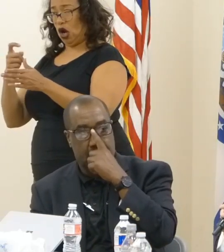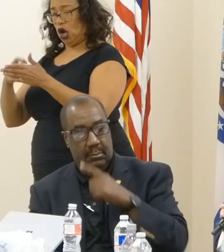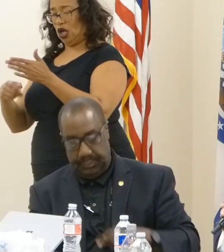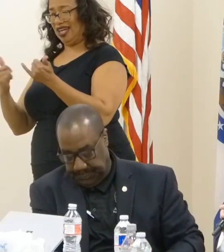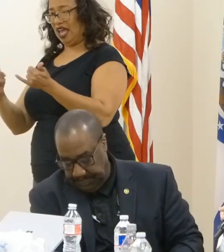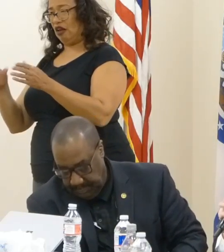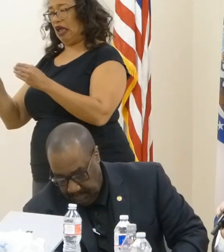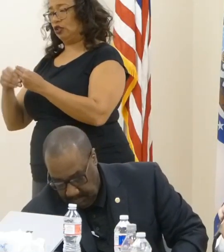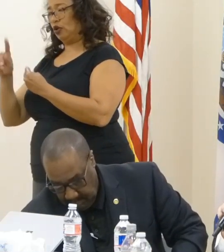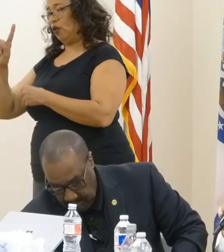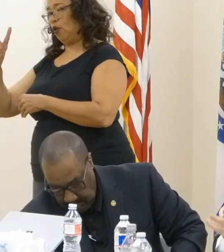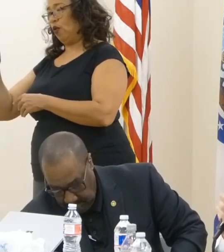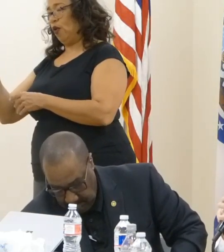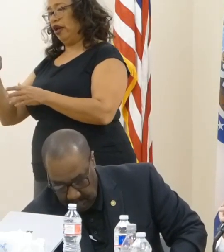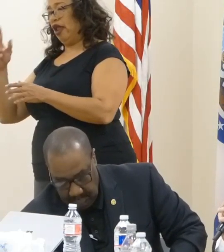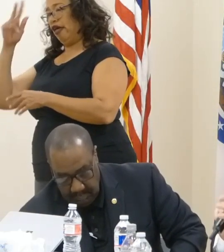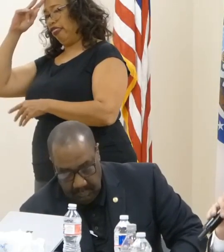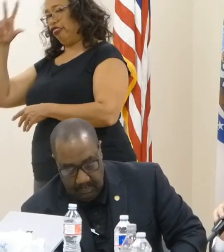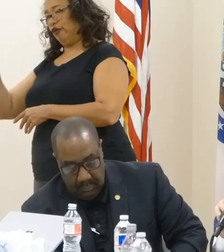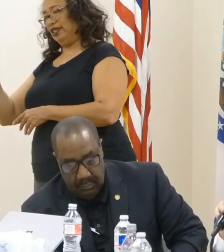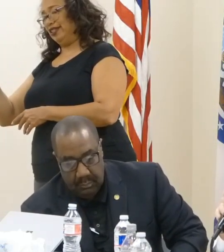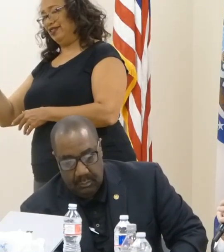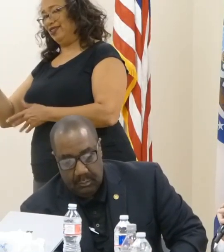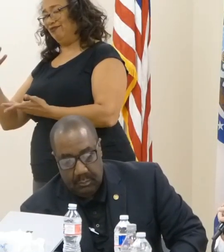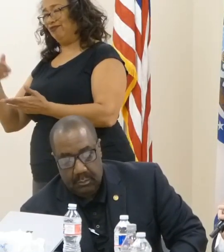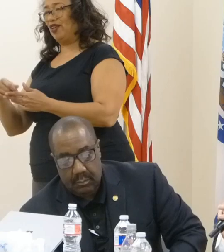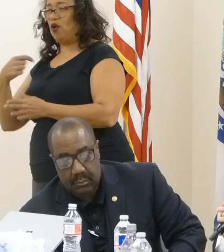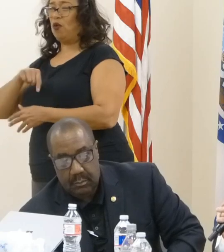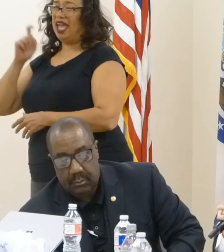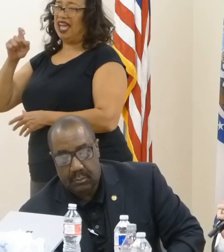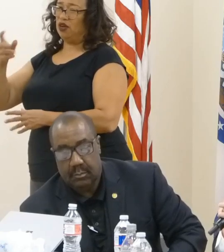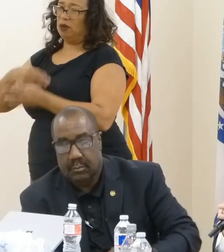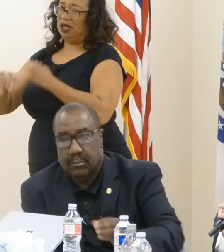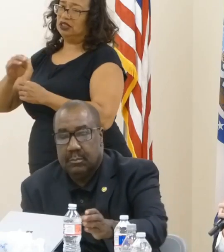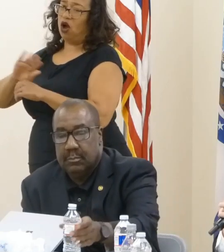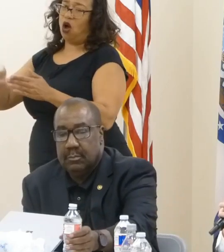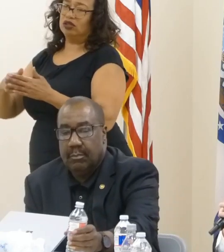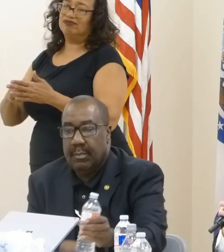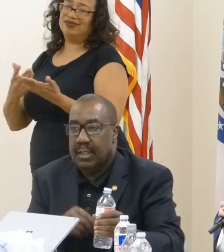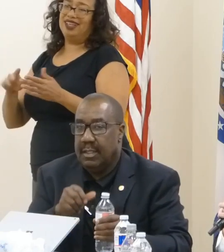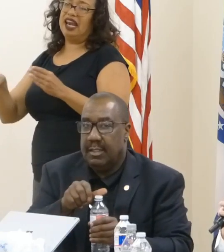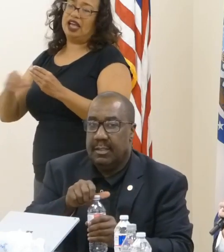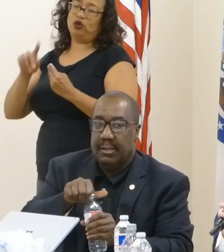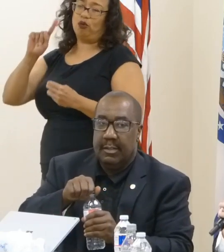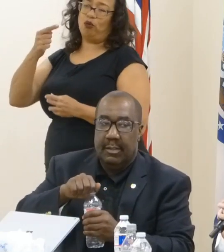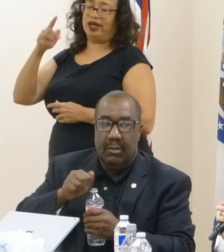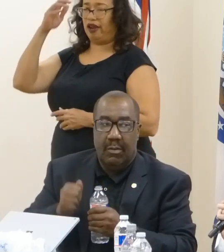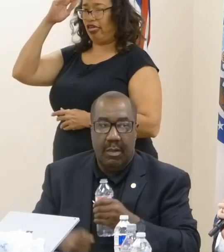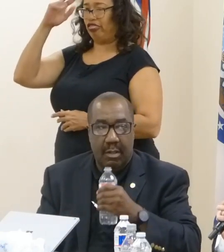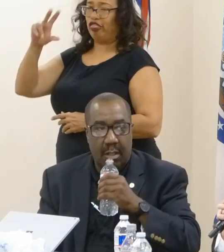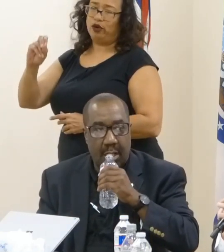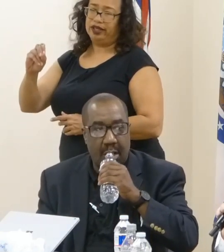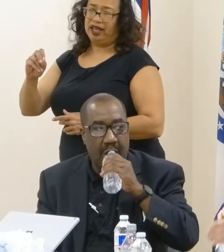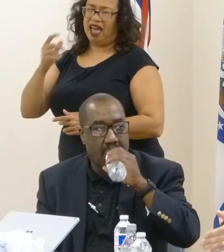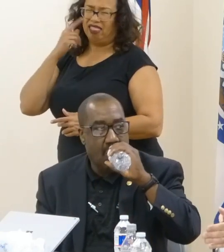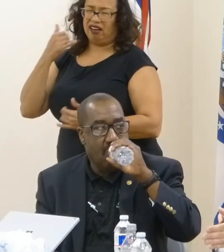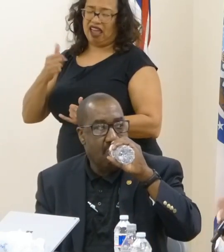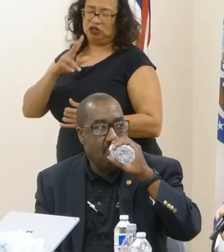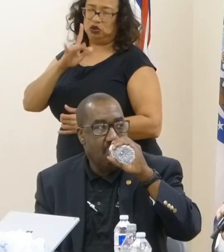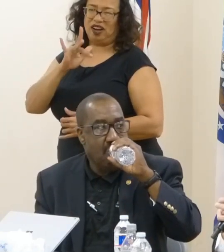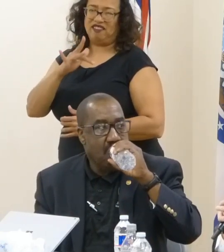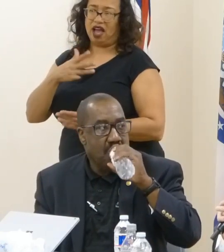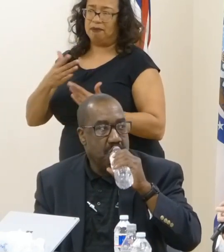plate that you'll have to pay. That's because we had to replace every single plate in the state, basically. And so it's slightly more expensive just